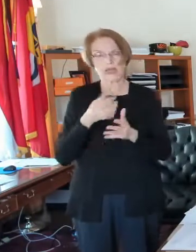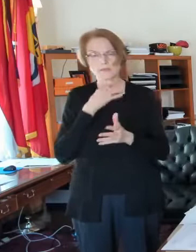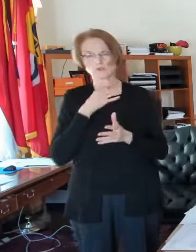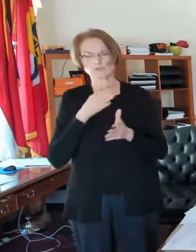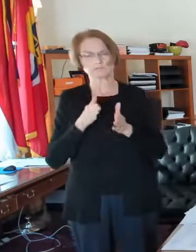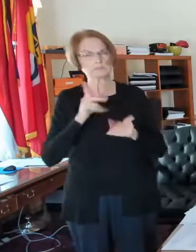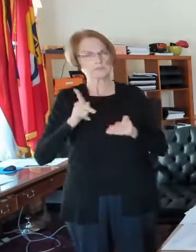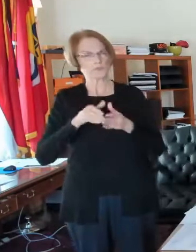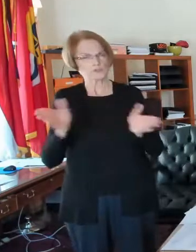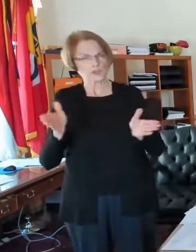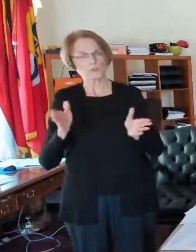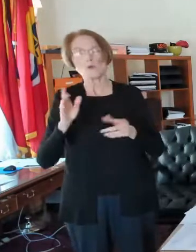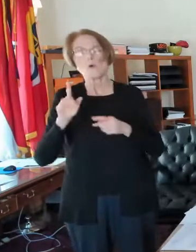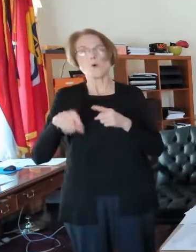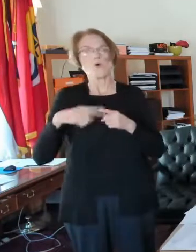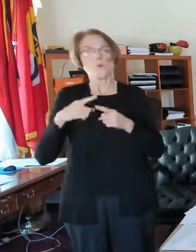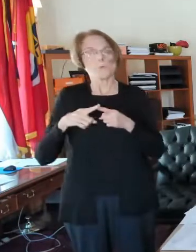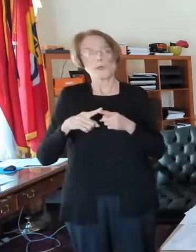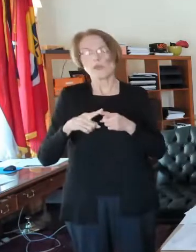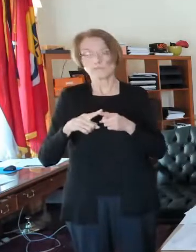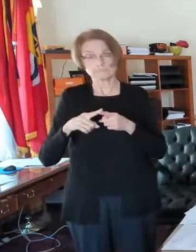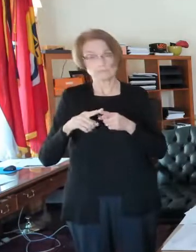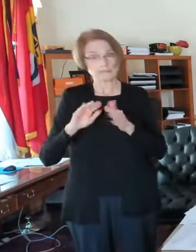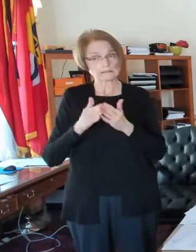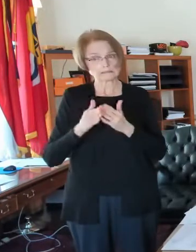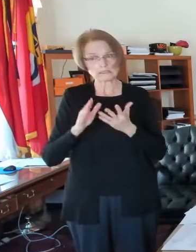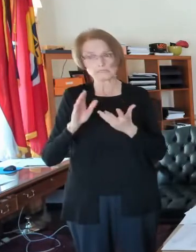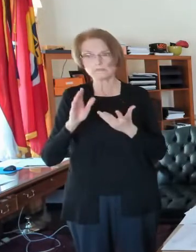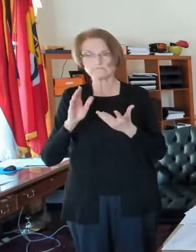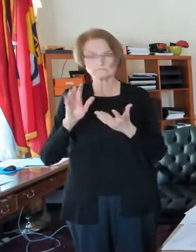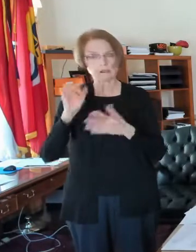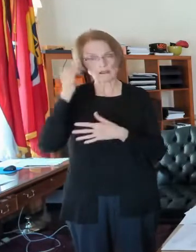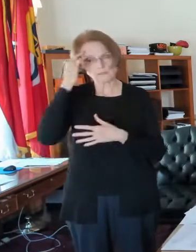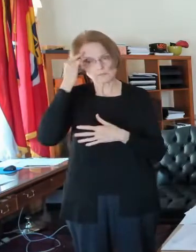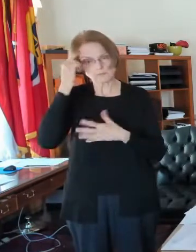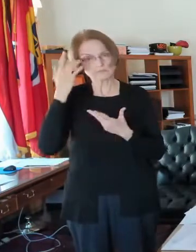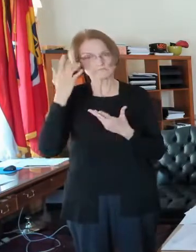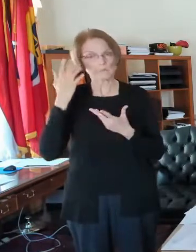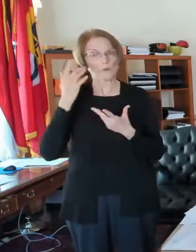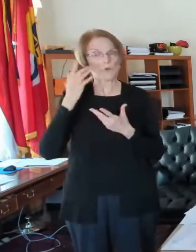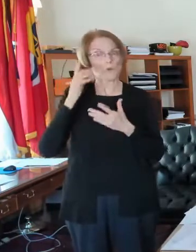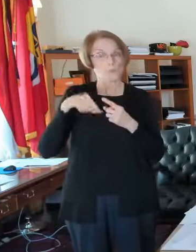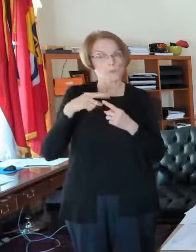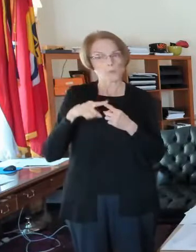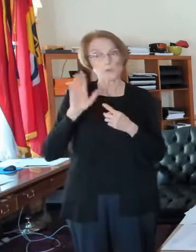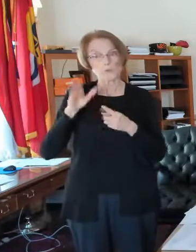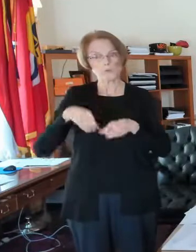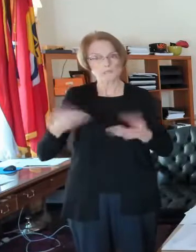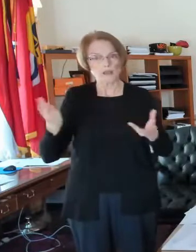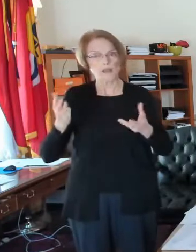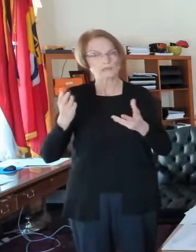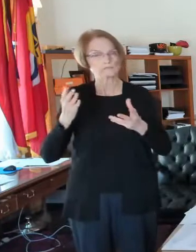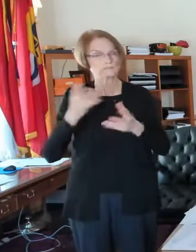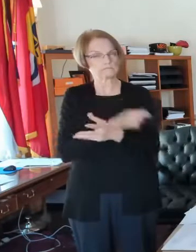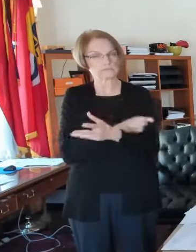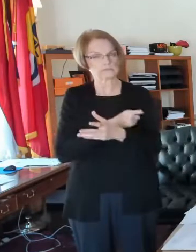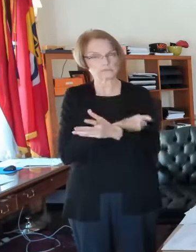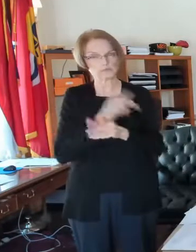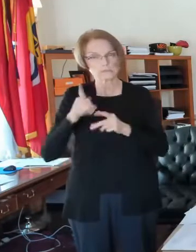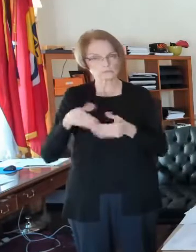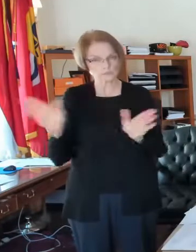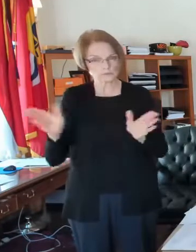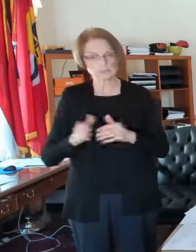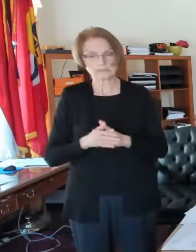the city thinks the general public might be able to have access to vaccines. Sandy, I don't really know that answer, but